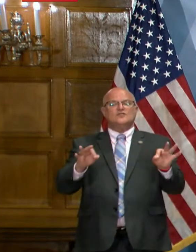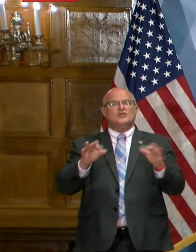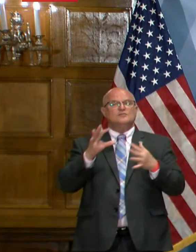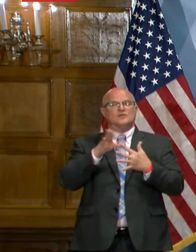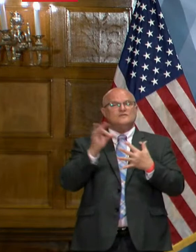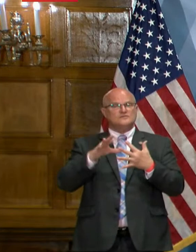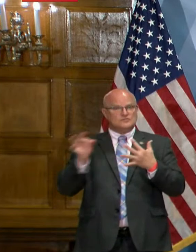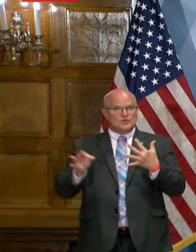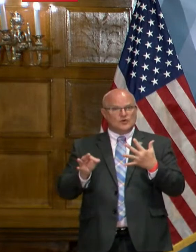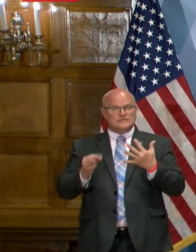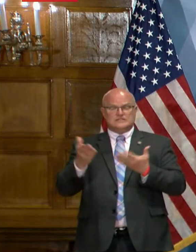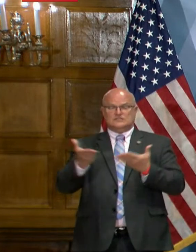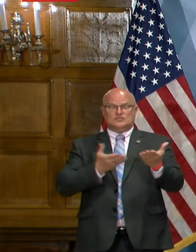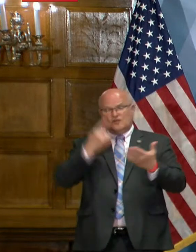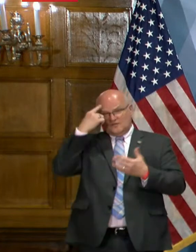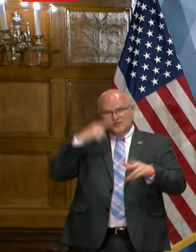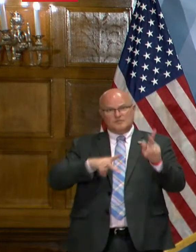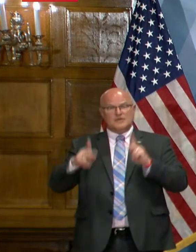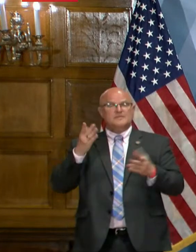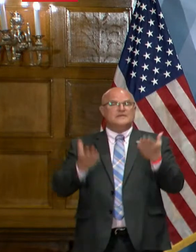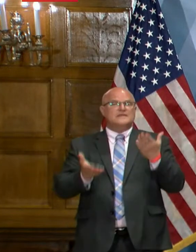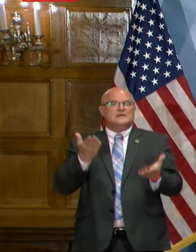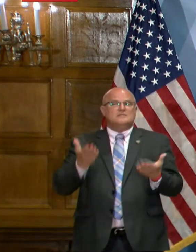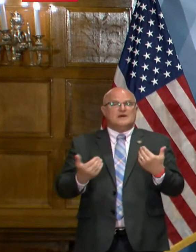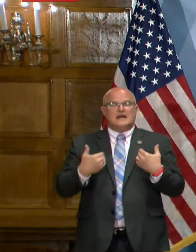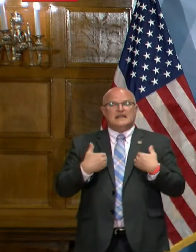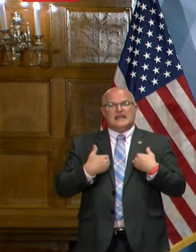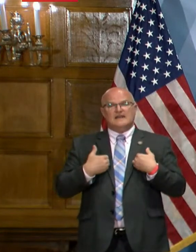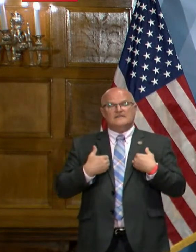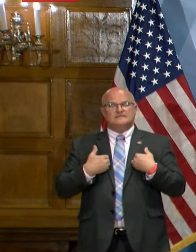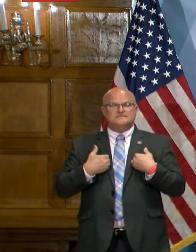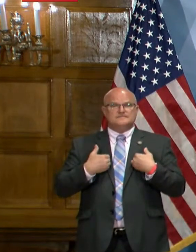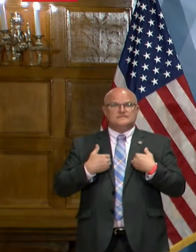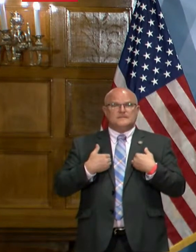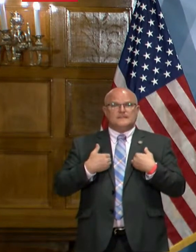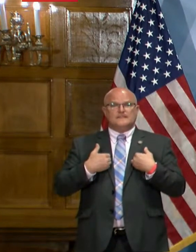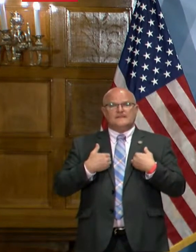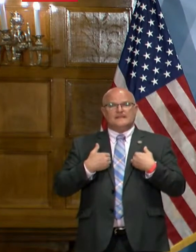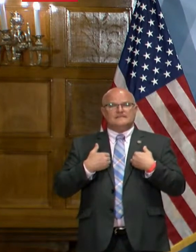of choice and service for those that might have a